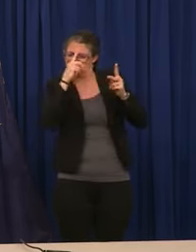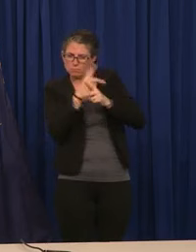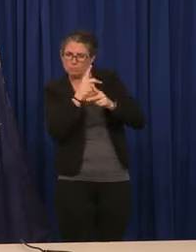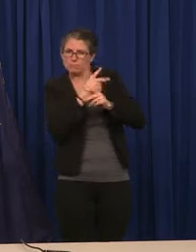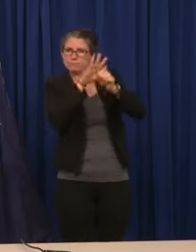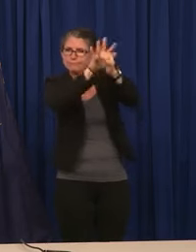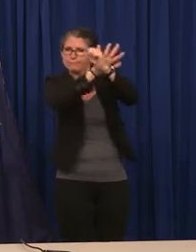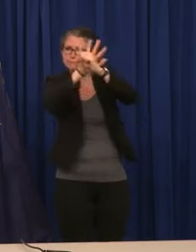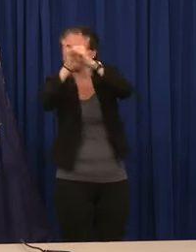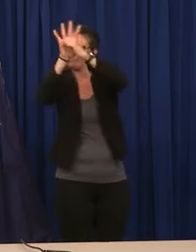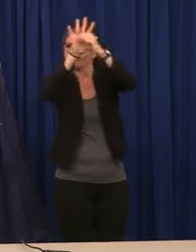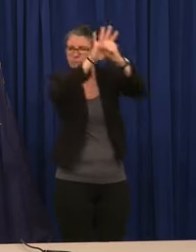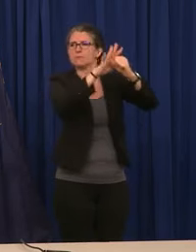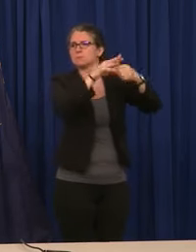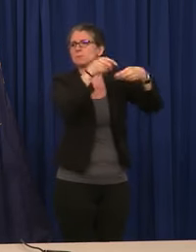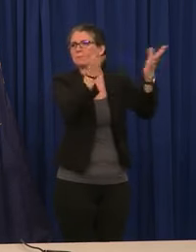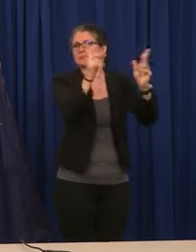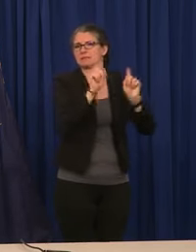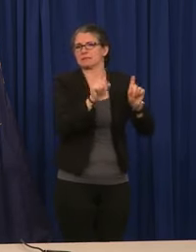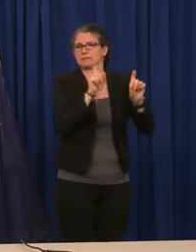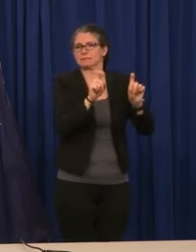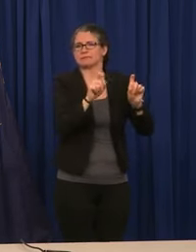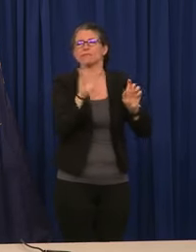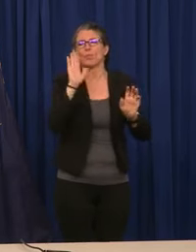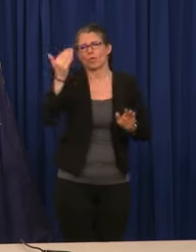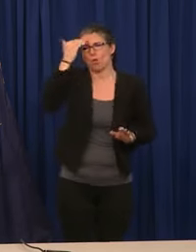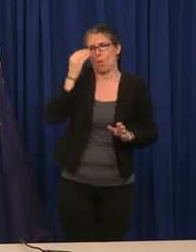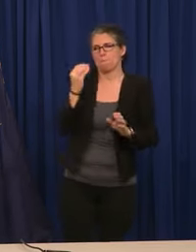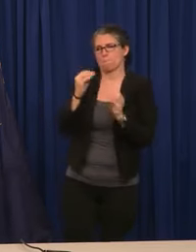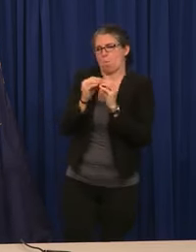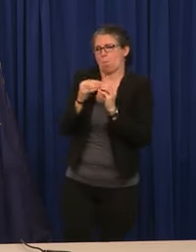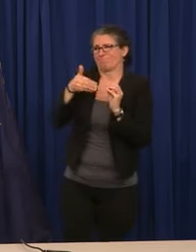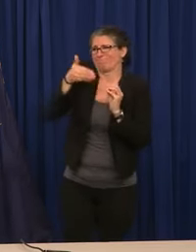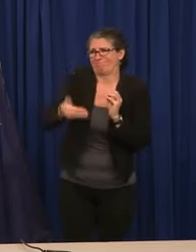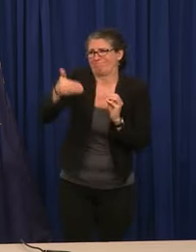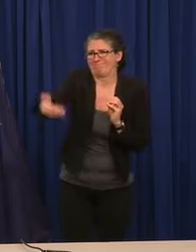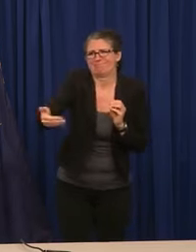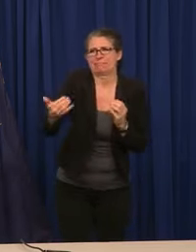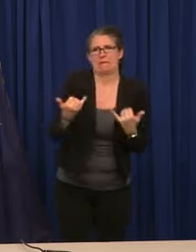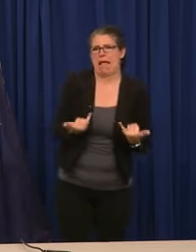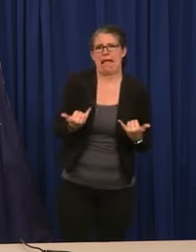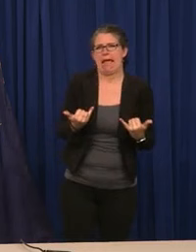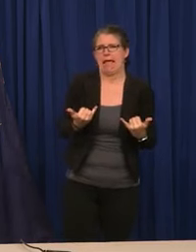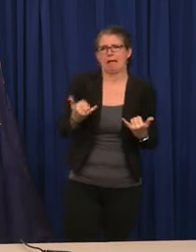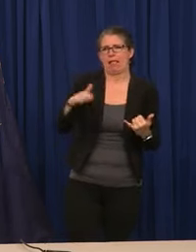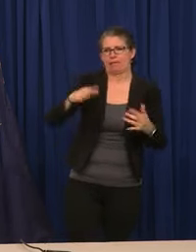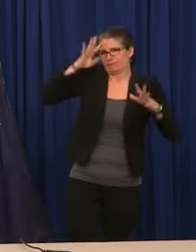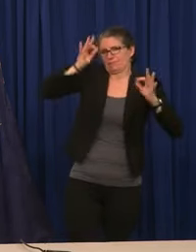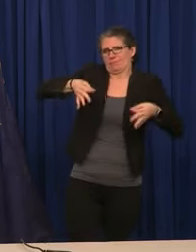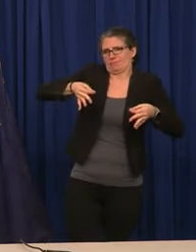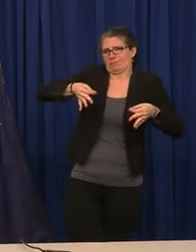much more to come on that. One last round of questions for folks on the phone.